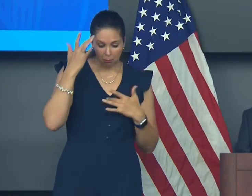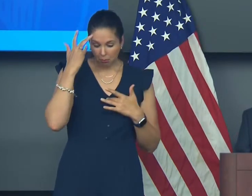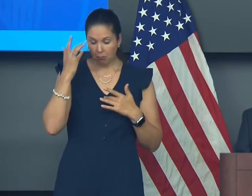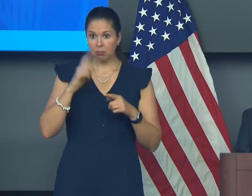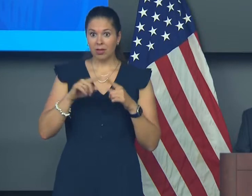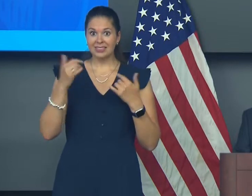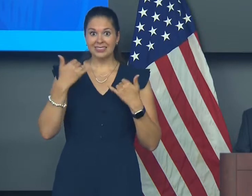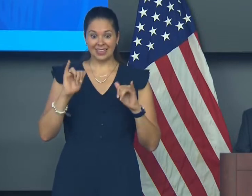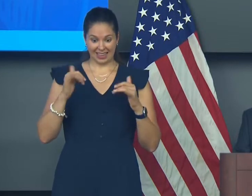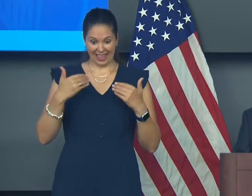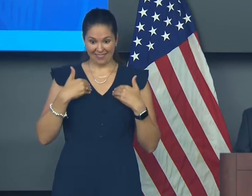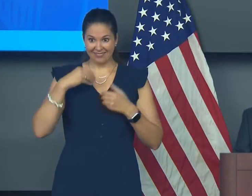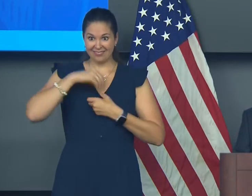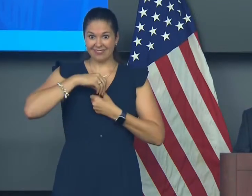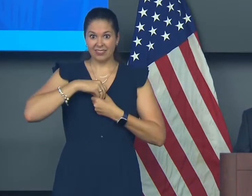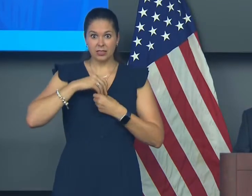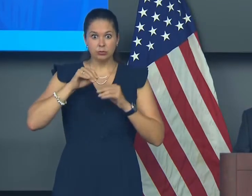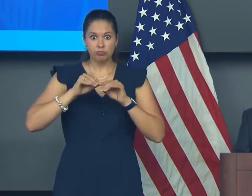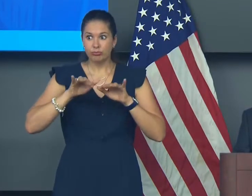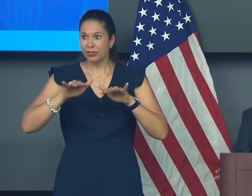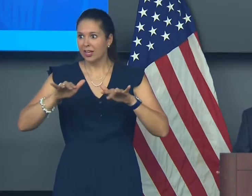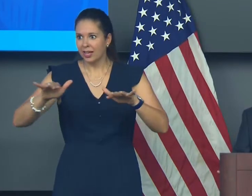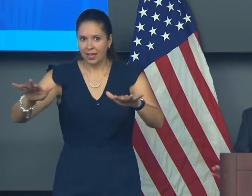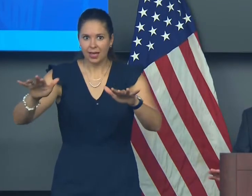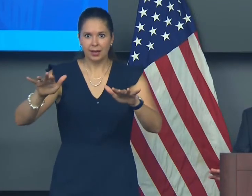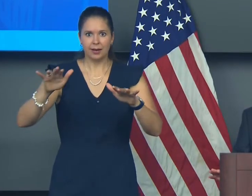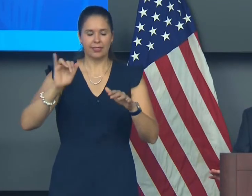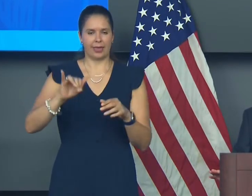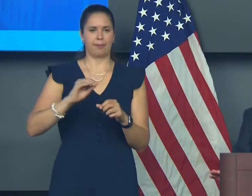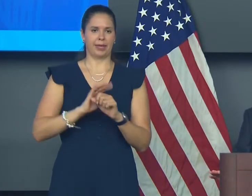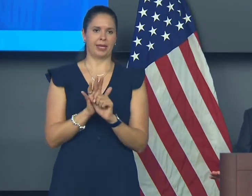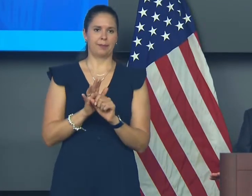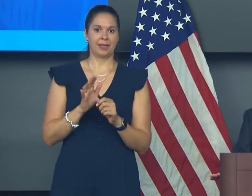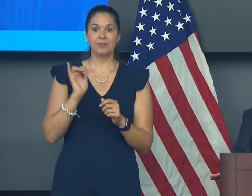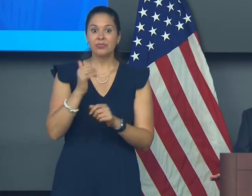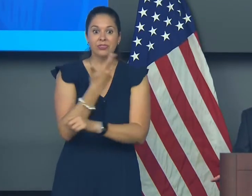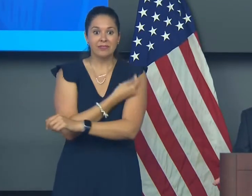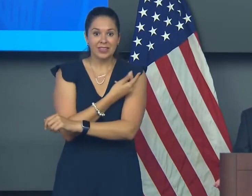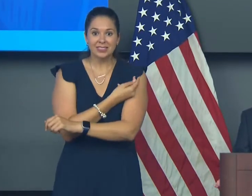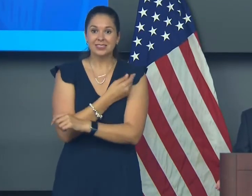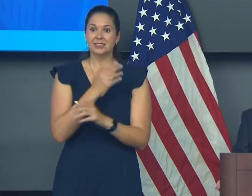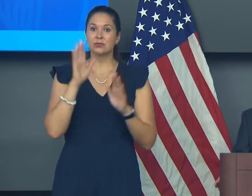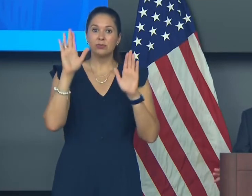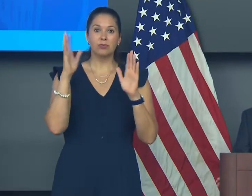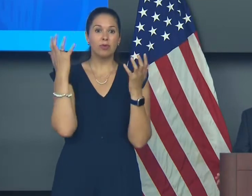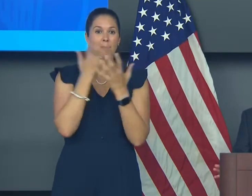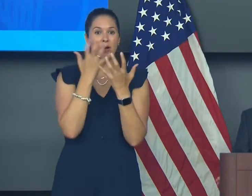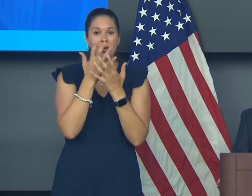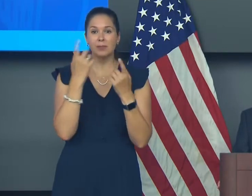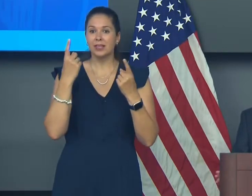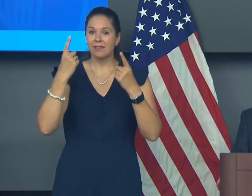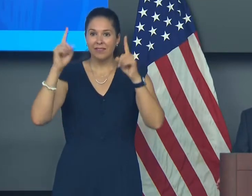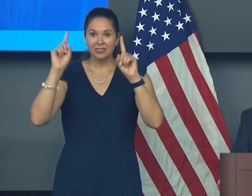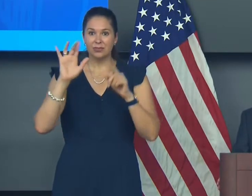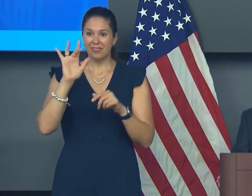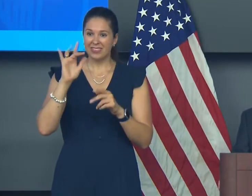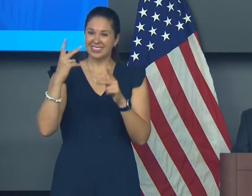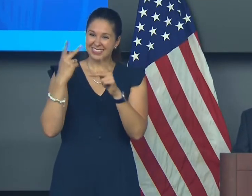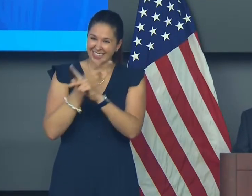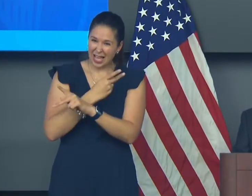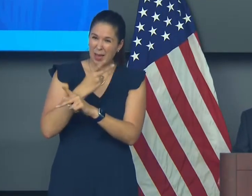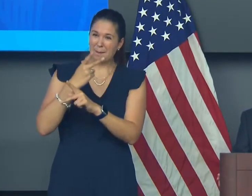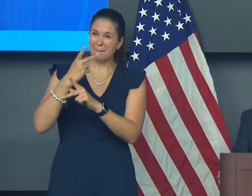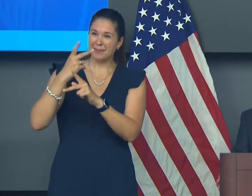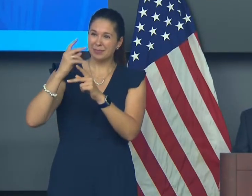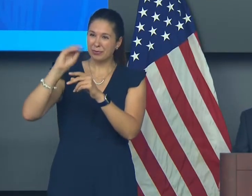spread this pandemic right now. These vaccines are remarkably effective. 25-time reduction in your chance of